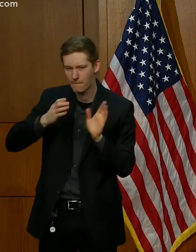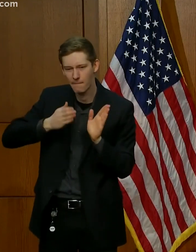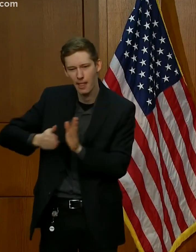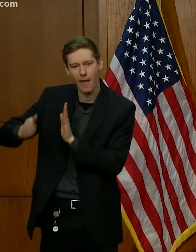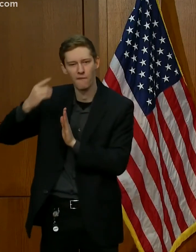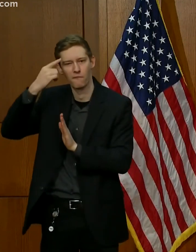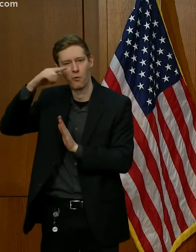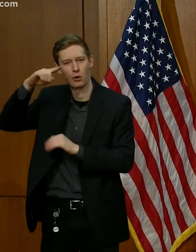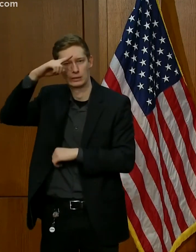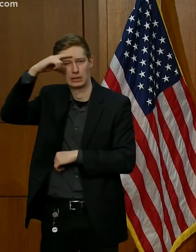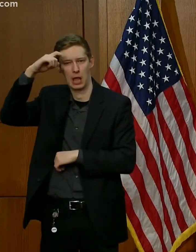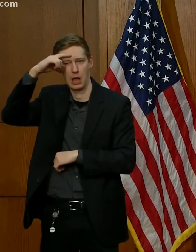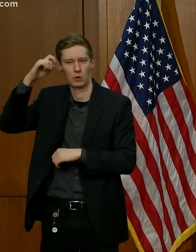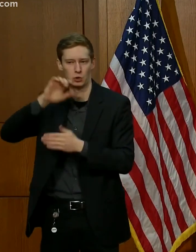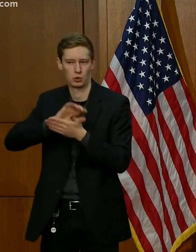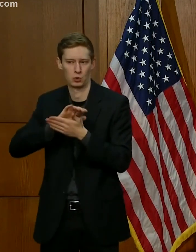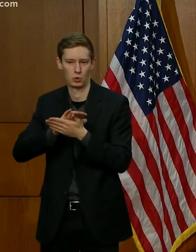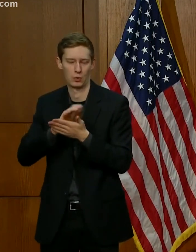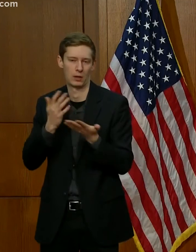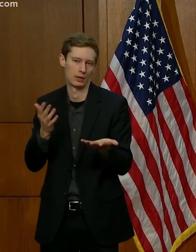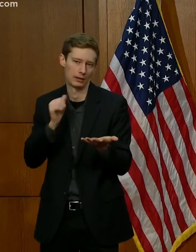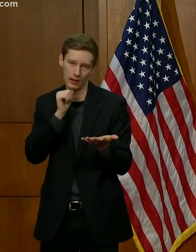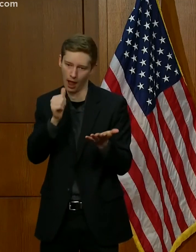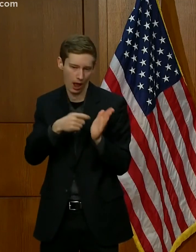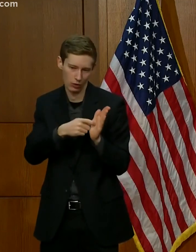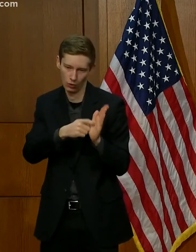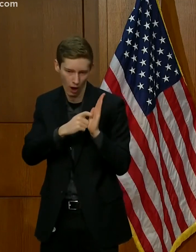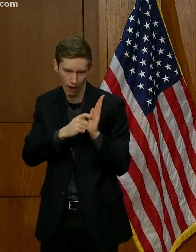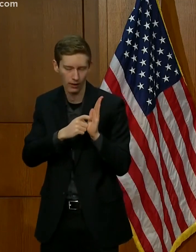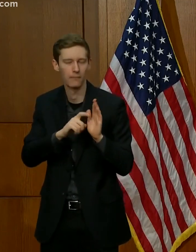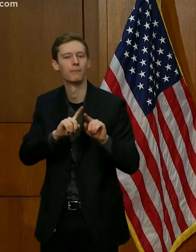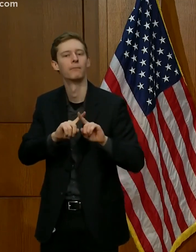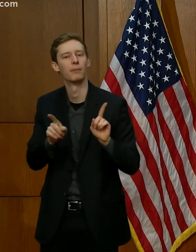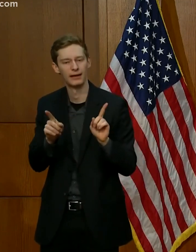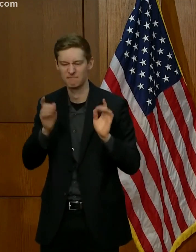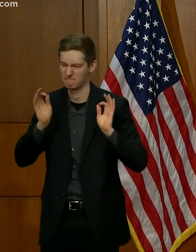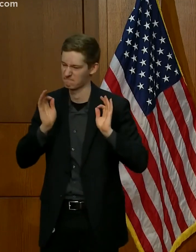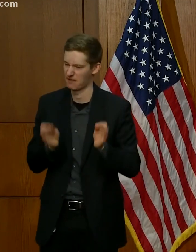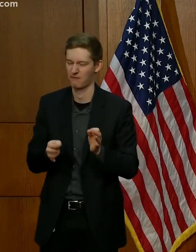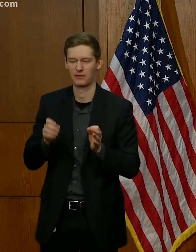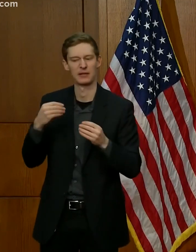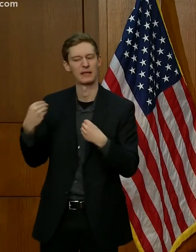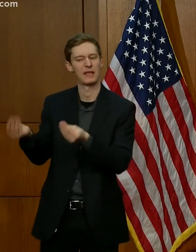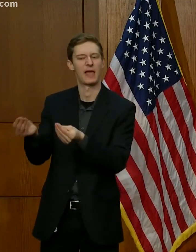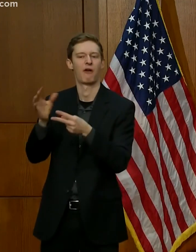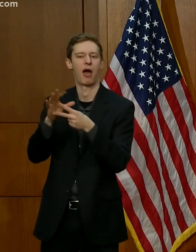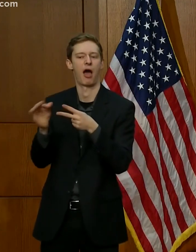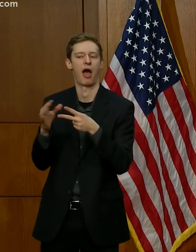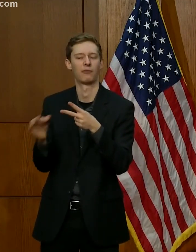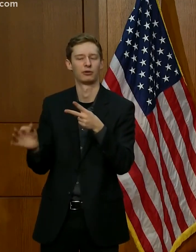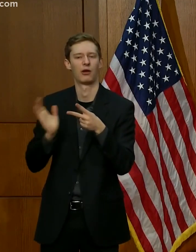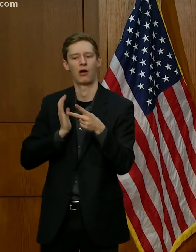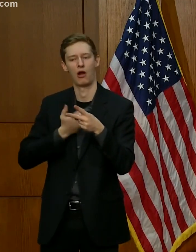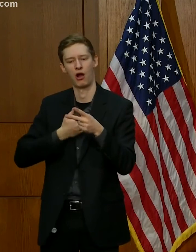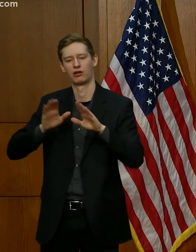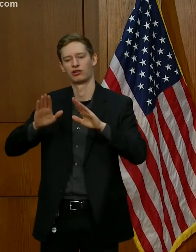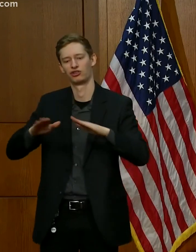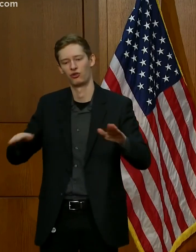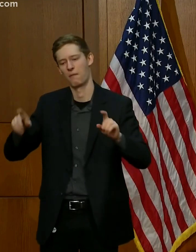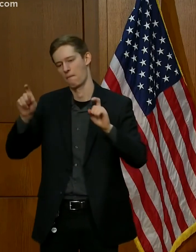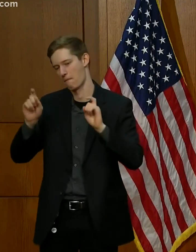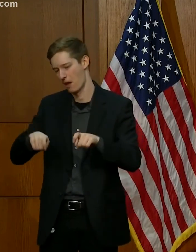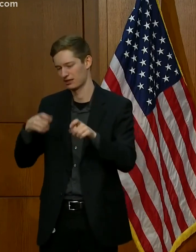options. This won't be mandatory, but it definitely needs to be an option. Our children need to catch up to